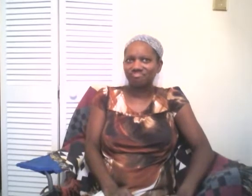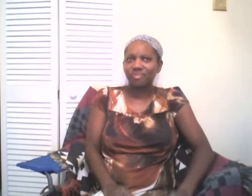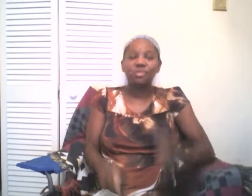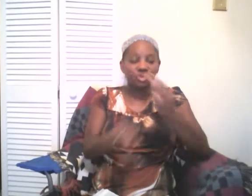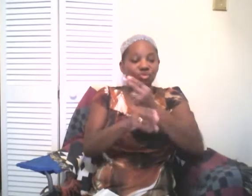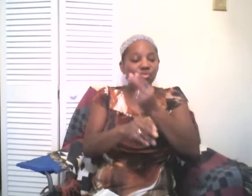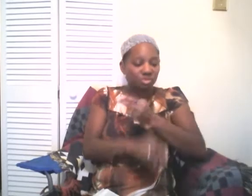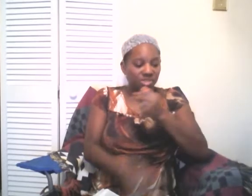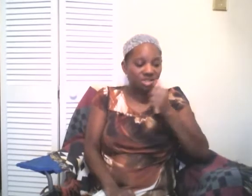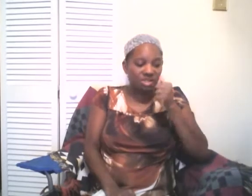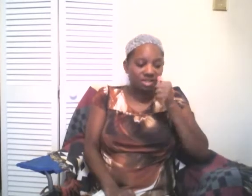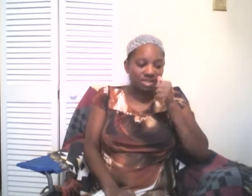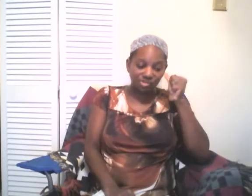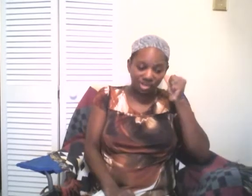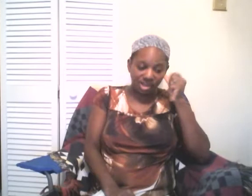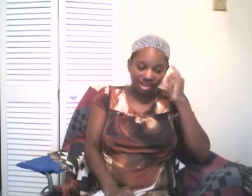I'm going to use yesterday.